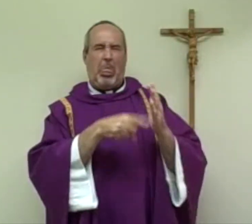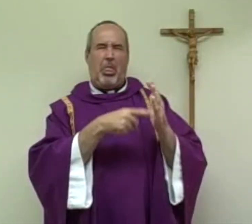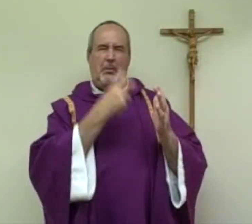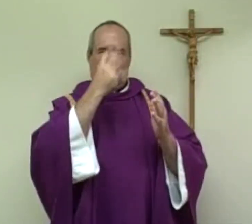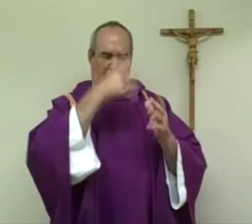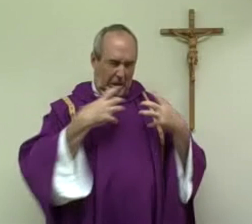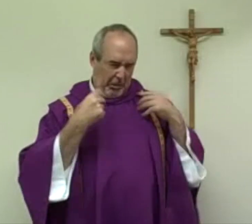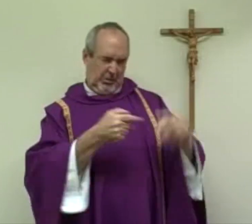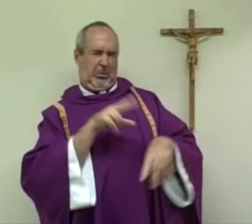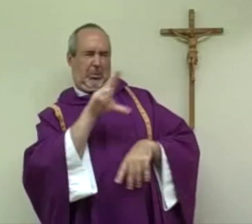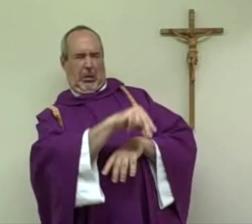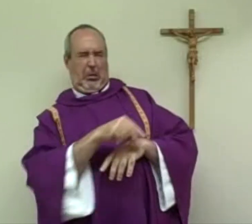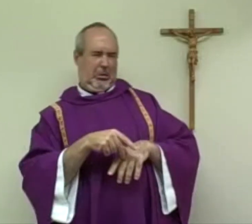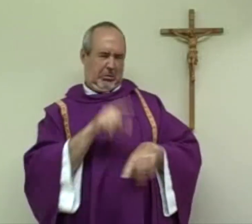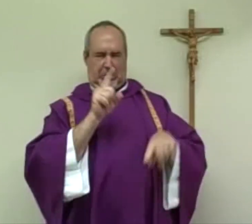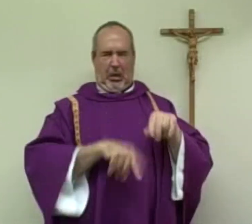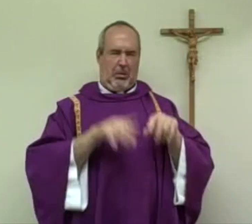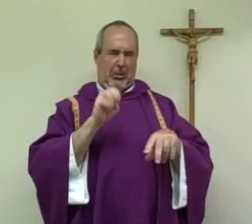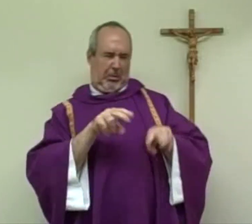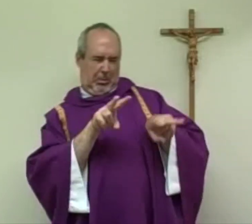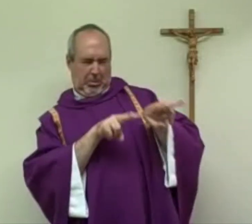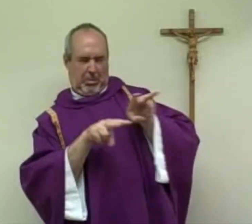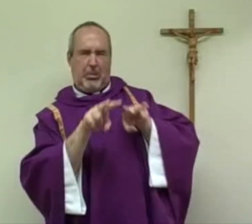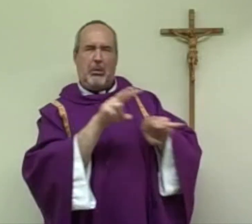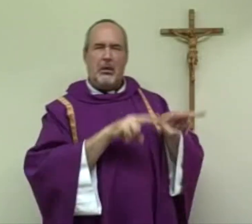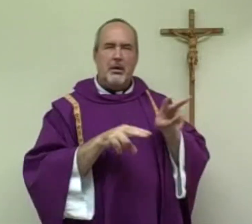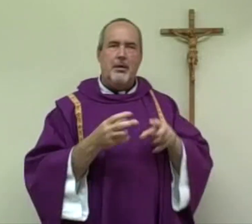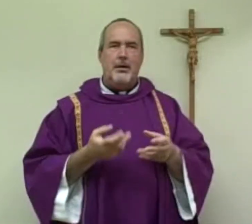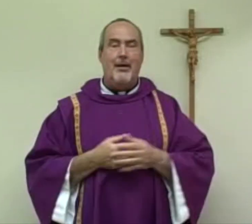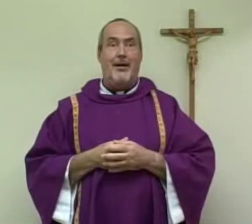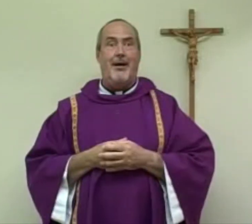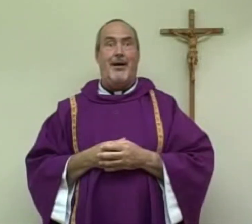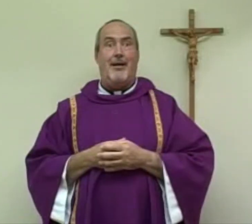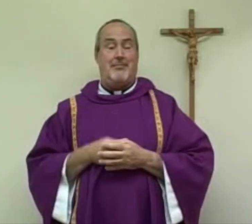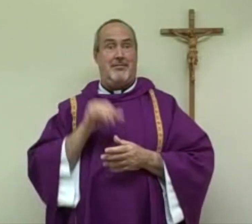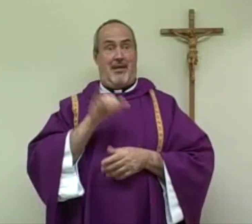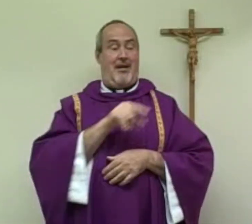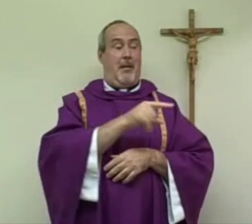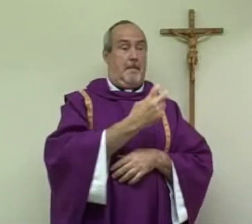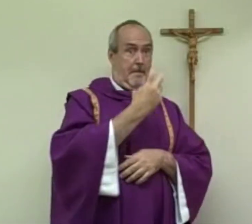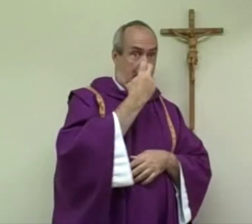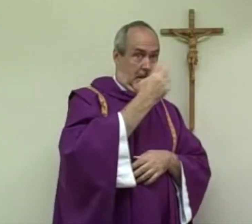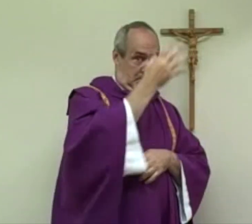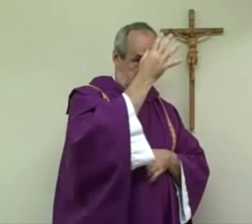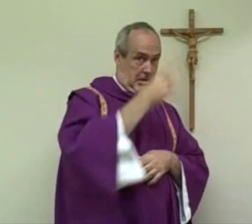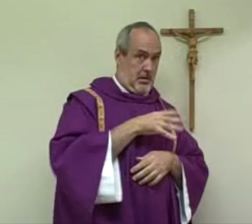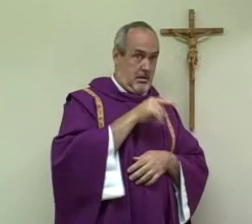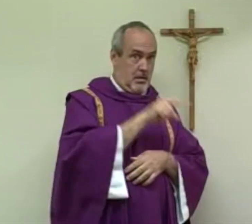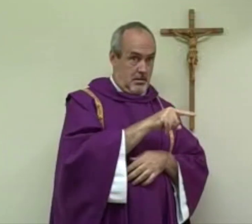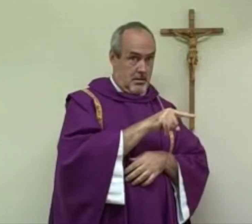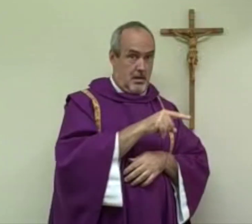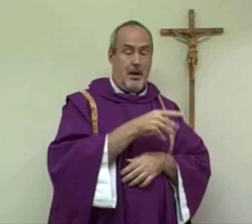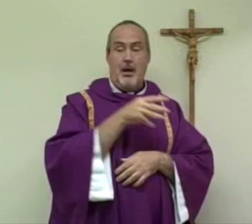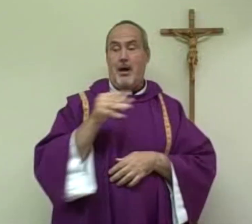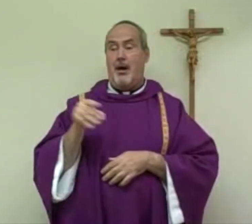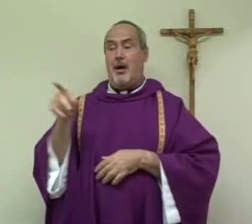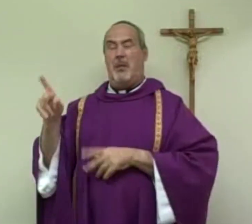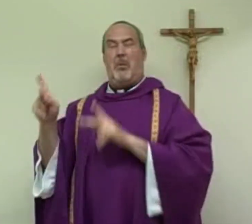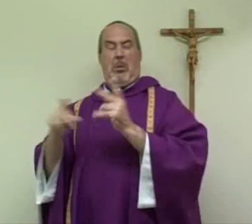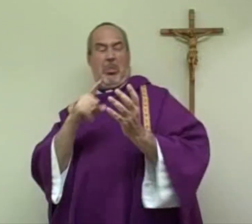people criticized and ridiculed the blind man and said, and his healing, and said, no, that can't be. But